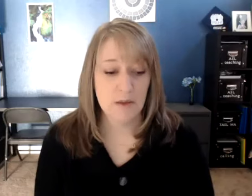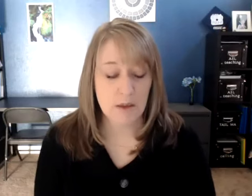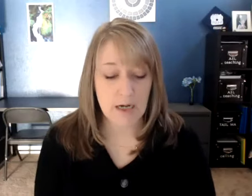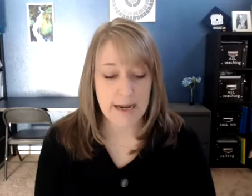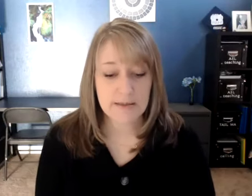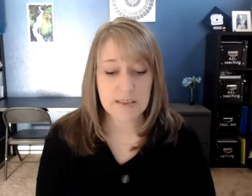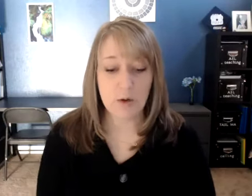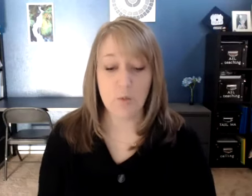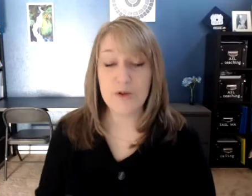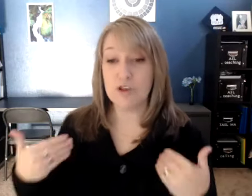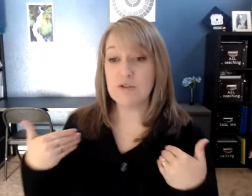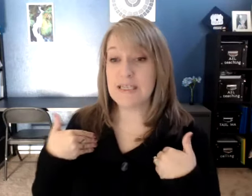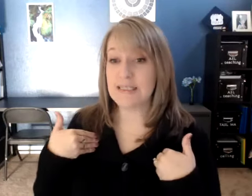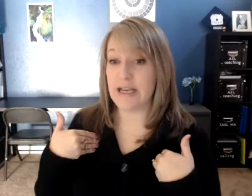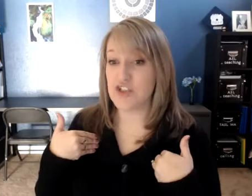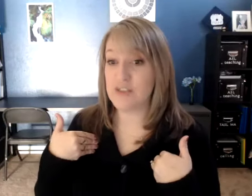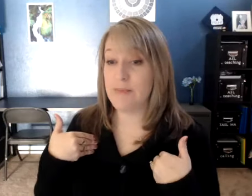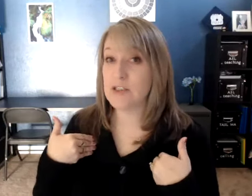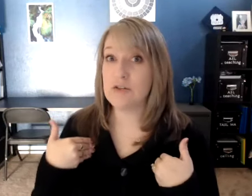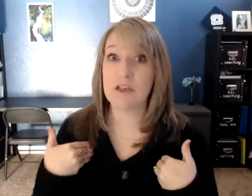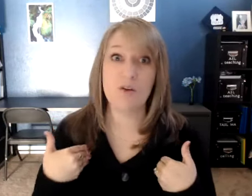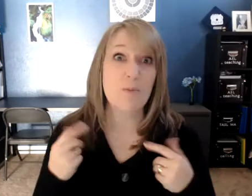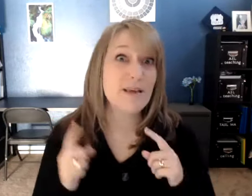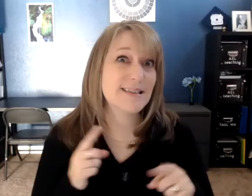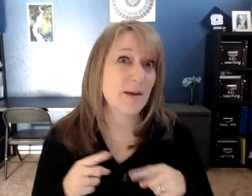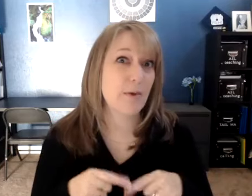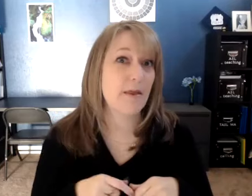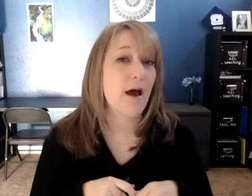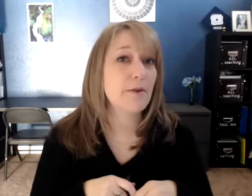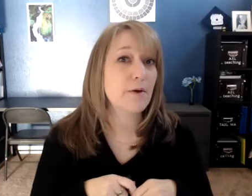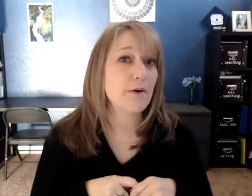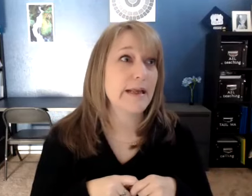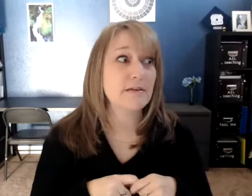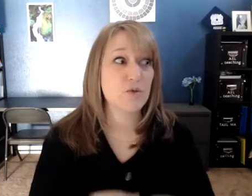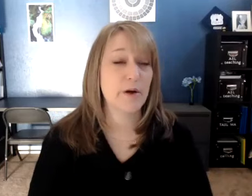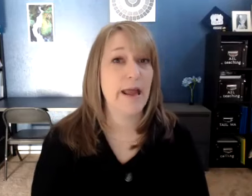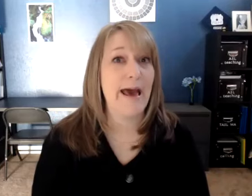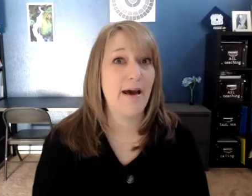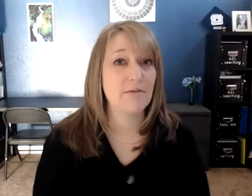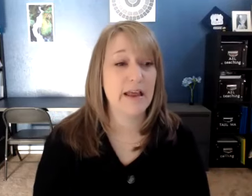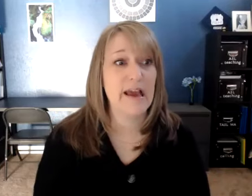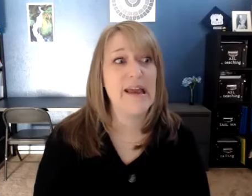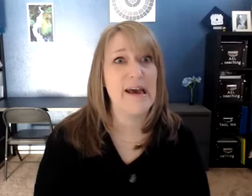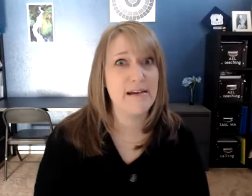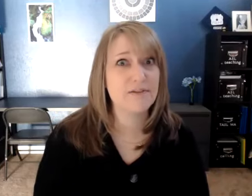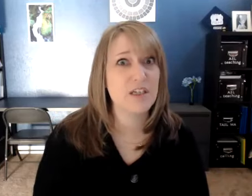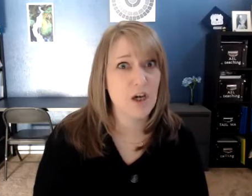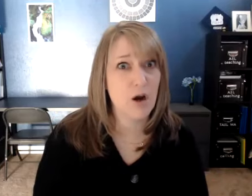All right, so when you use this sign, just make sure that you don't mix it up with the other English word have, like I have to